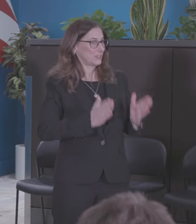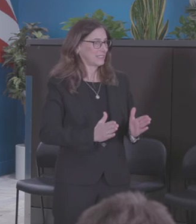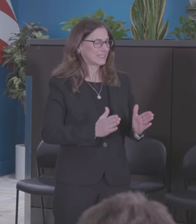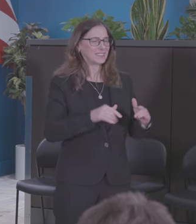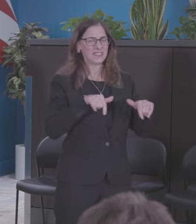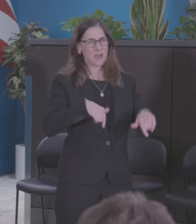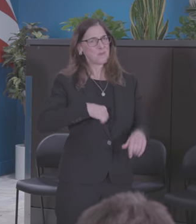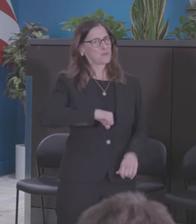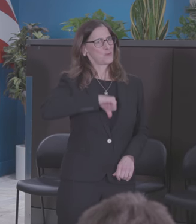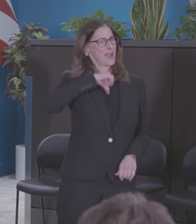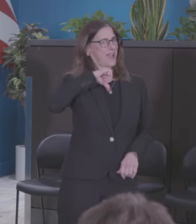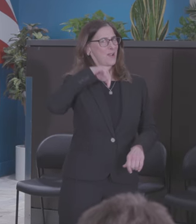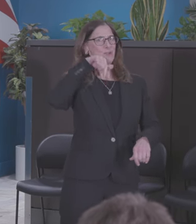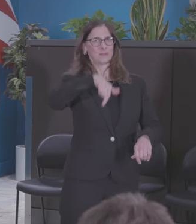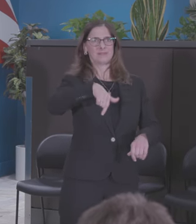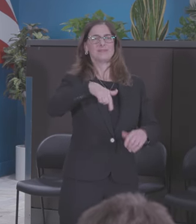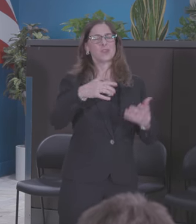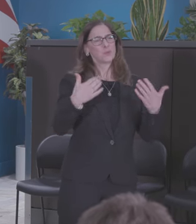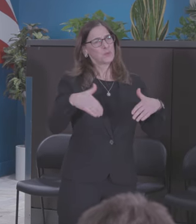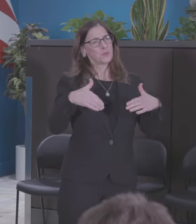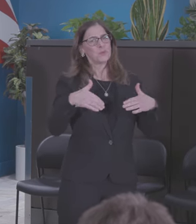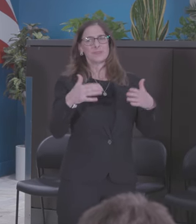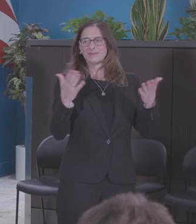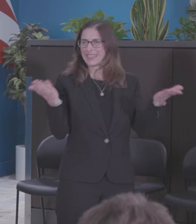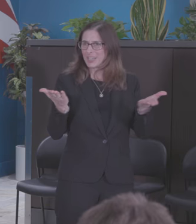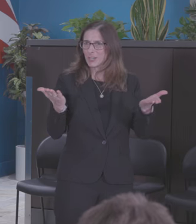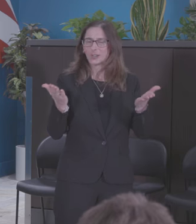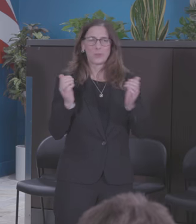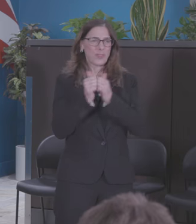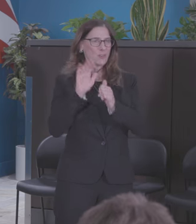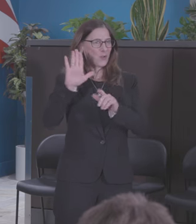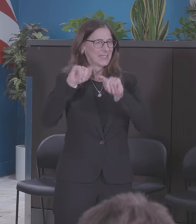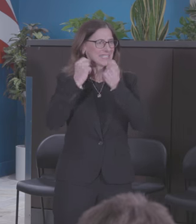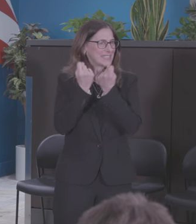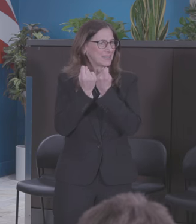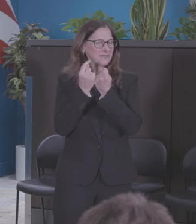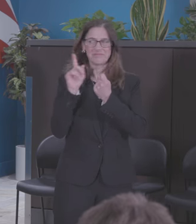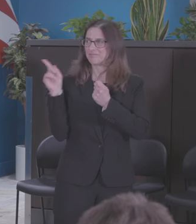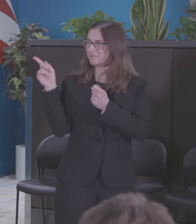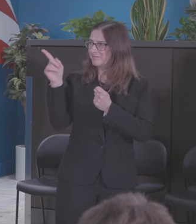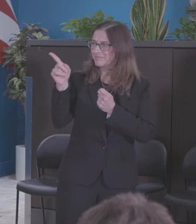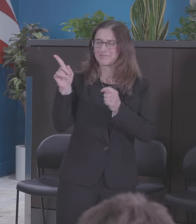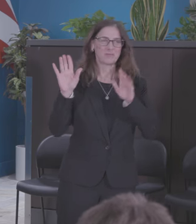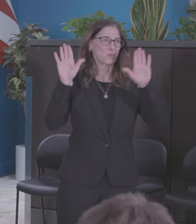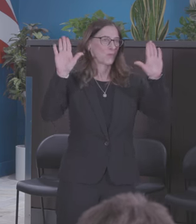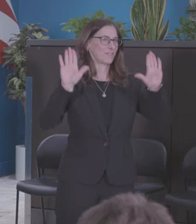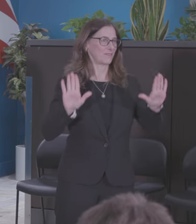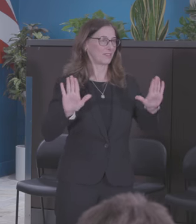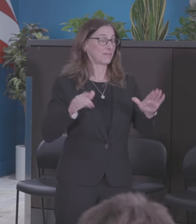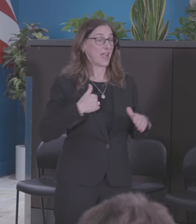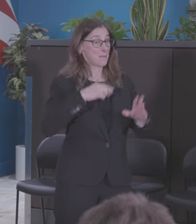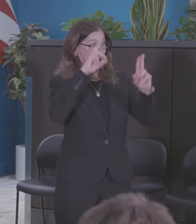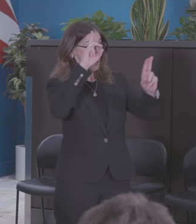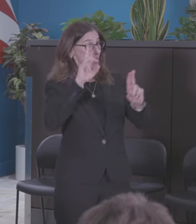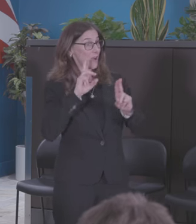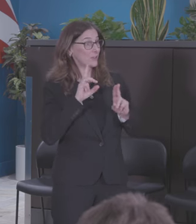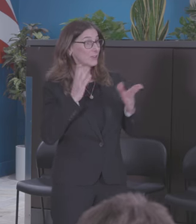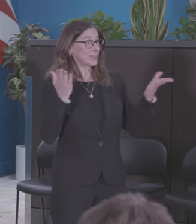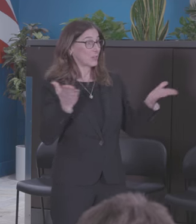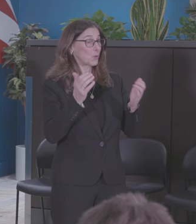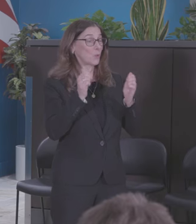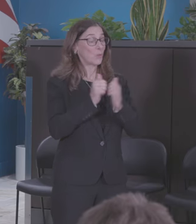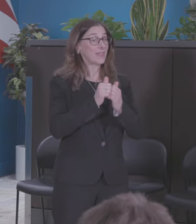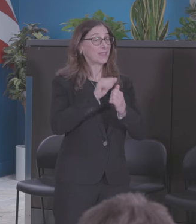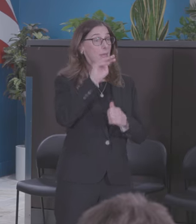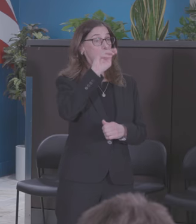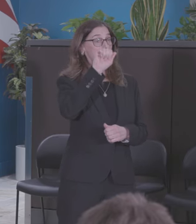really proud to be able to stand alongside you and your fantastic team. It's an honor to be with Mayor Wu, who is a compassionate